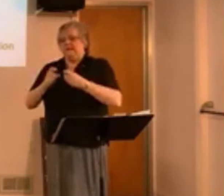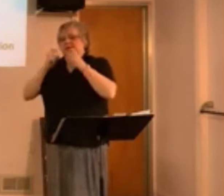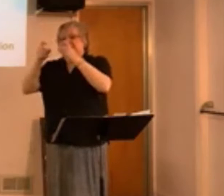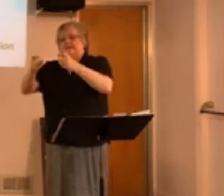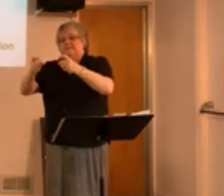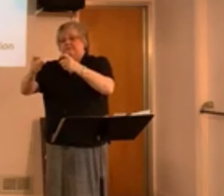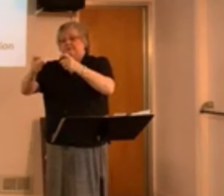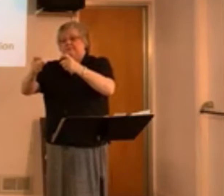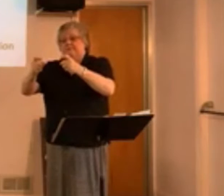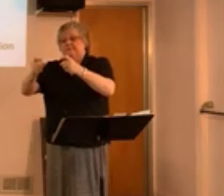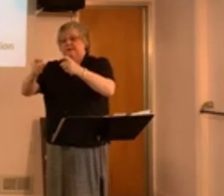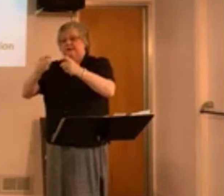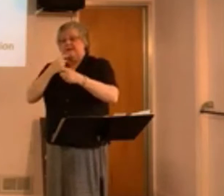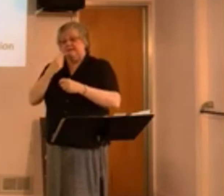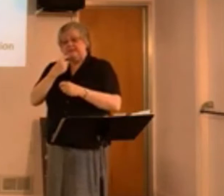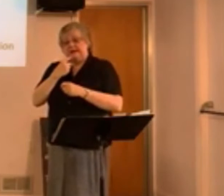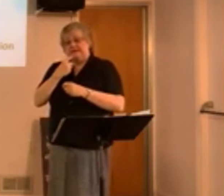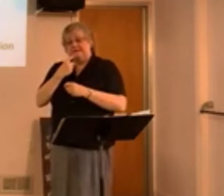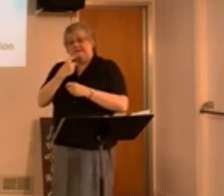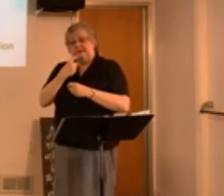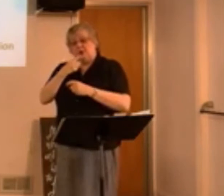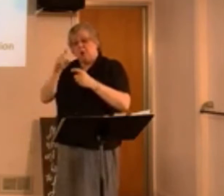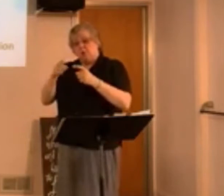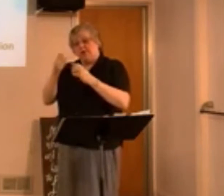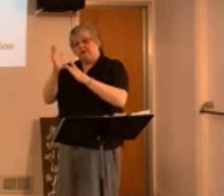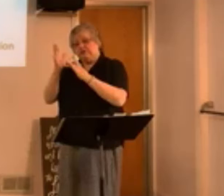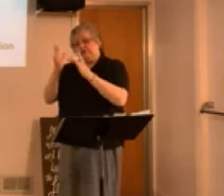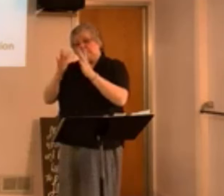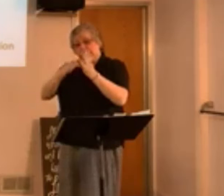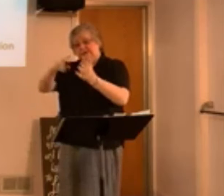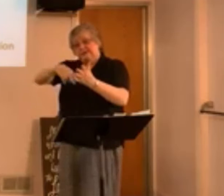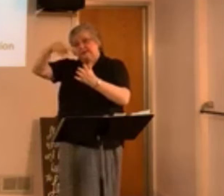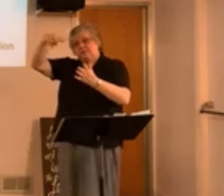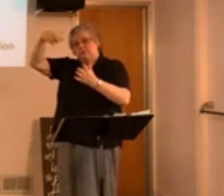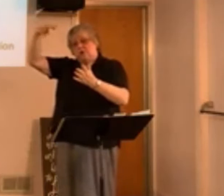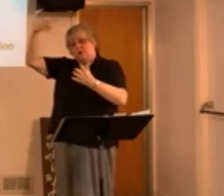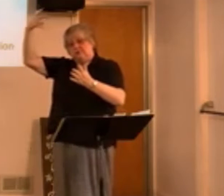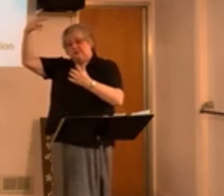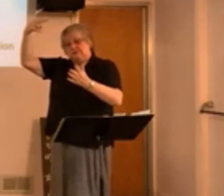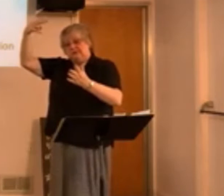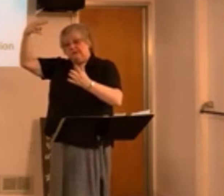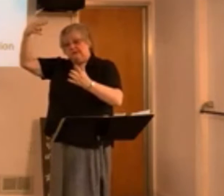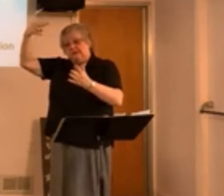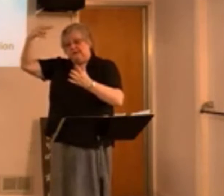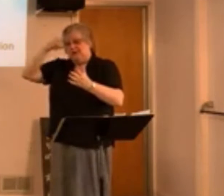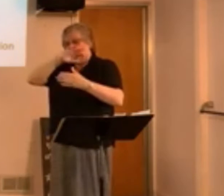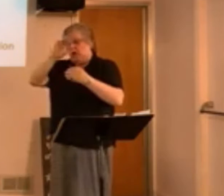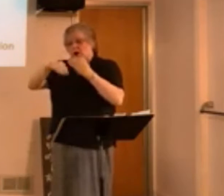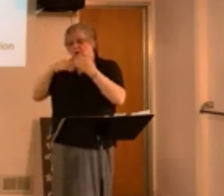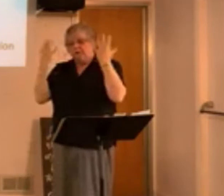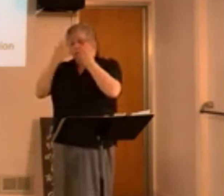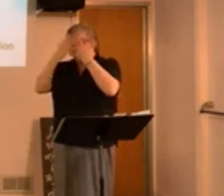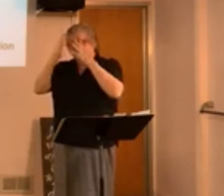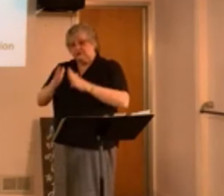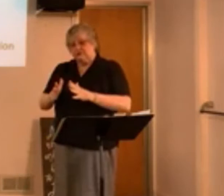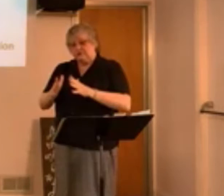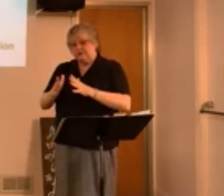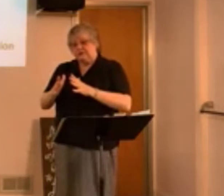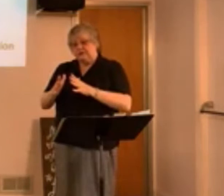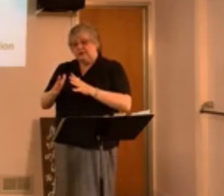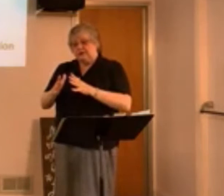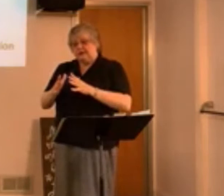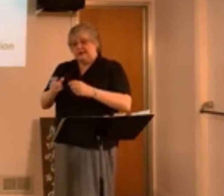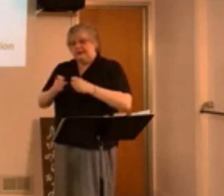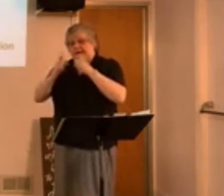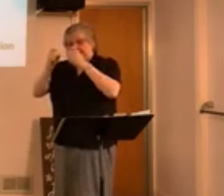gift. For it says, when he ascended on high, he took prisoners into captivity. He gave gifts